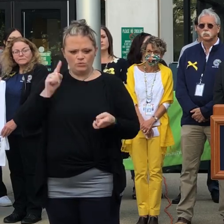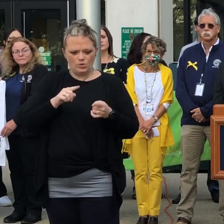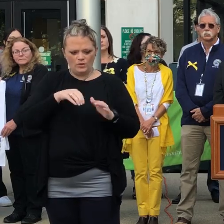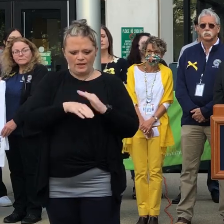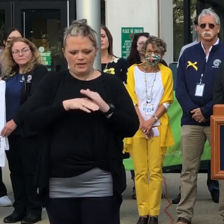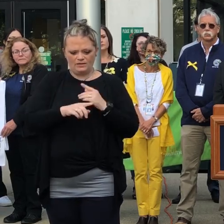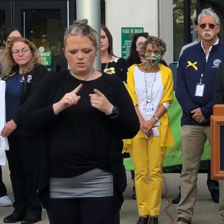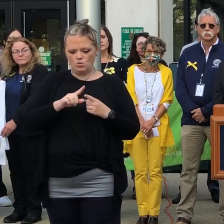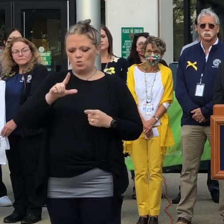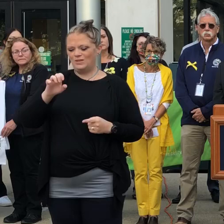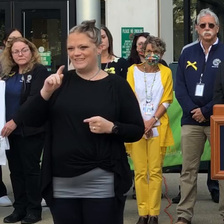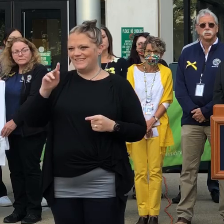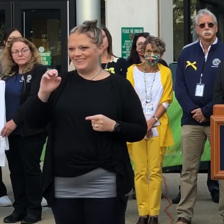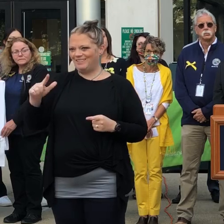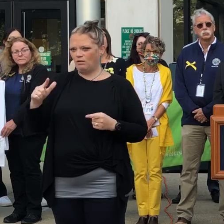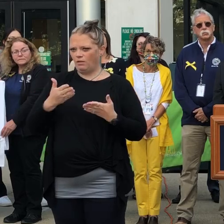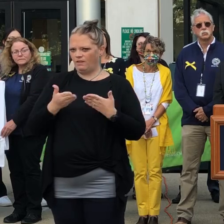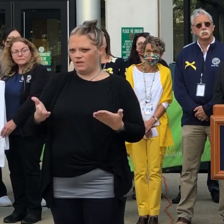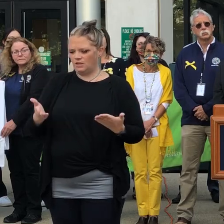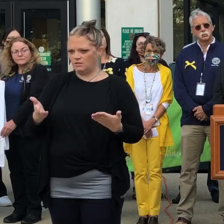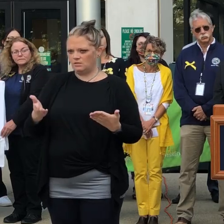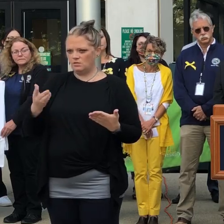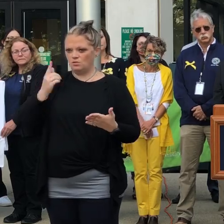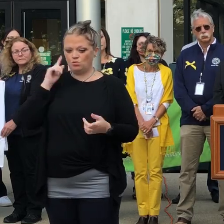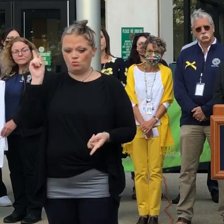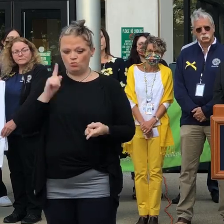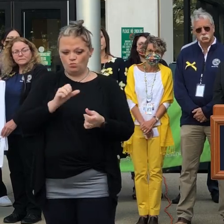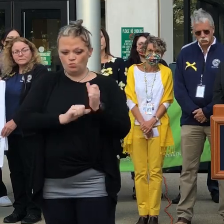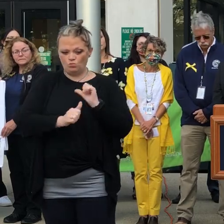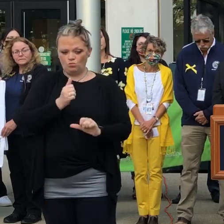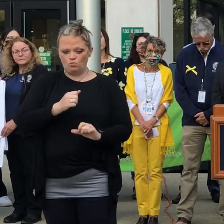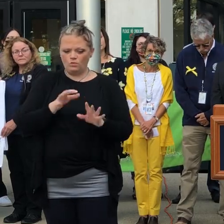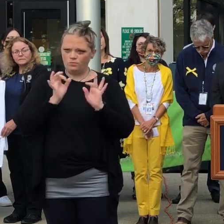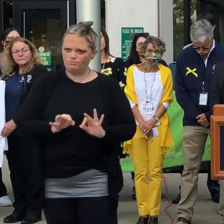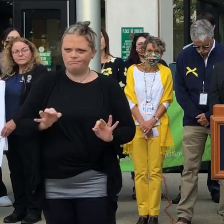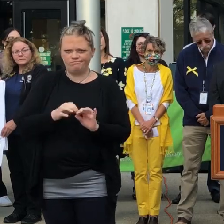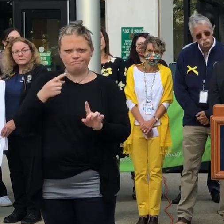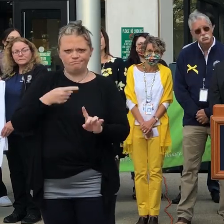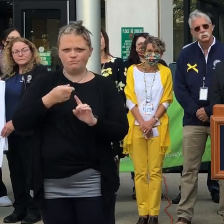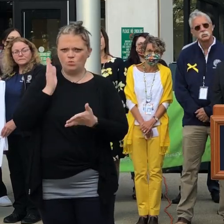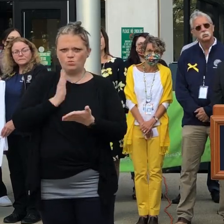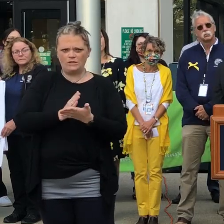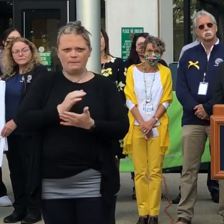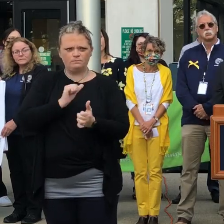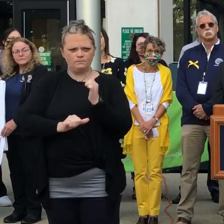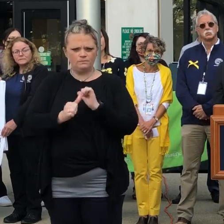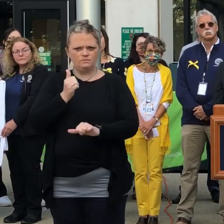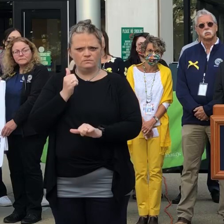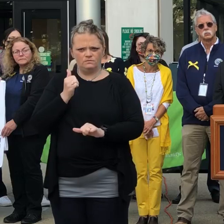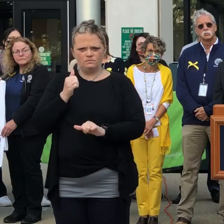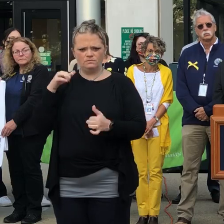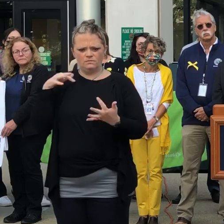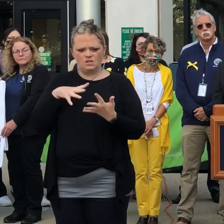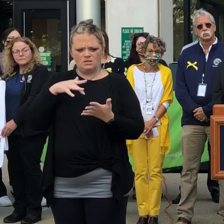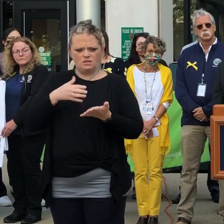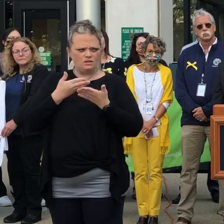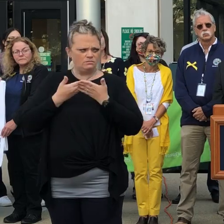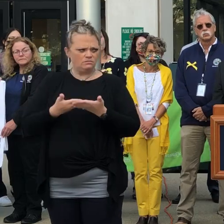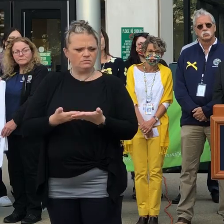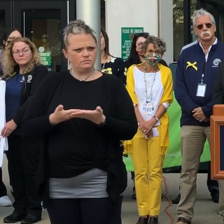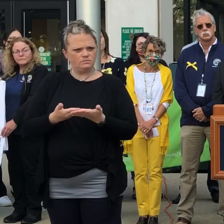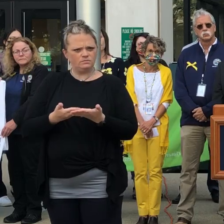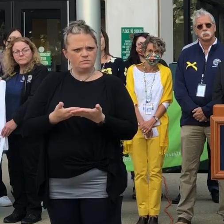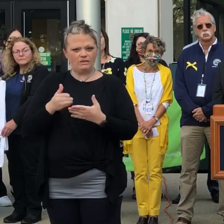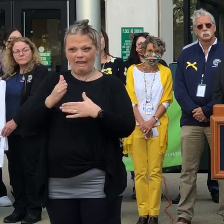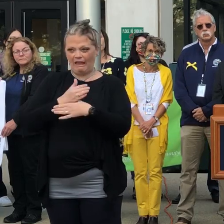lethal means for suicide is a critical factor to help prevent suicide. Studies show that the